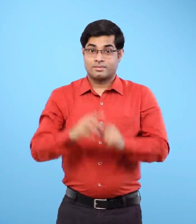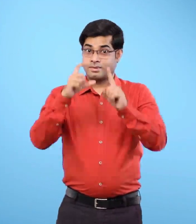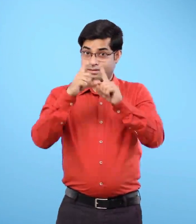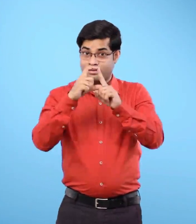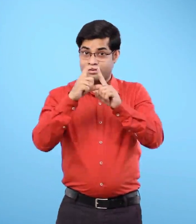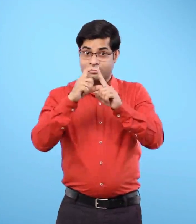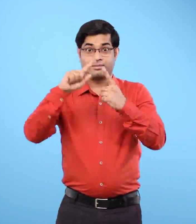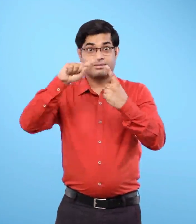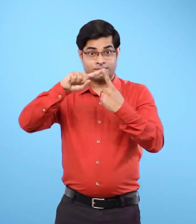Deepak,